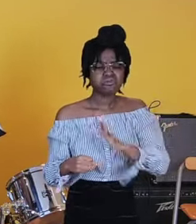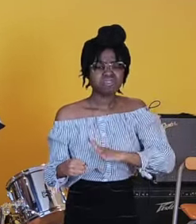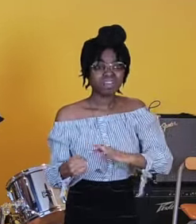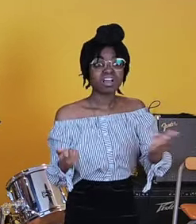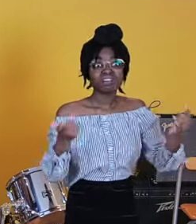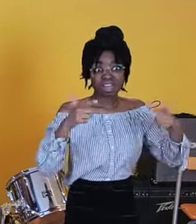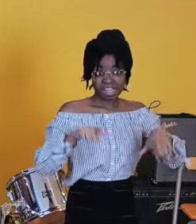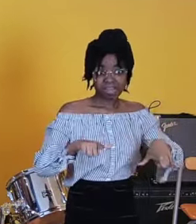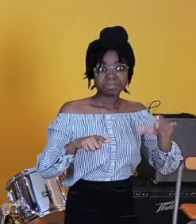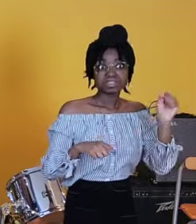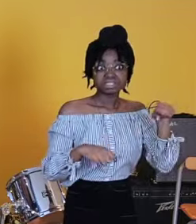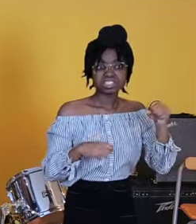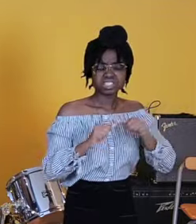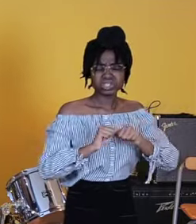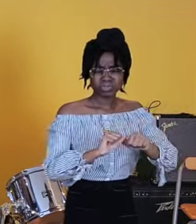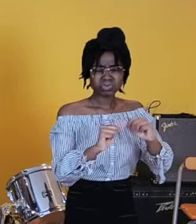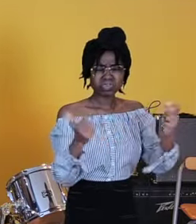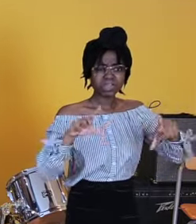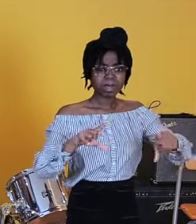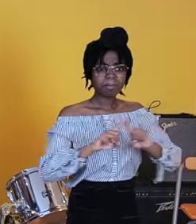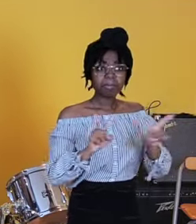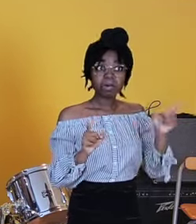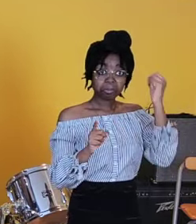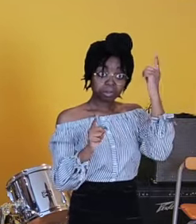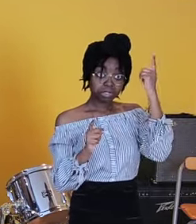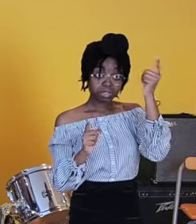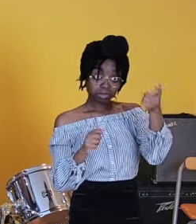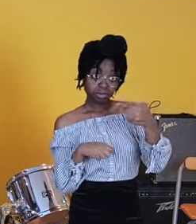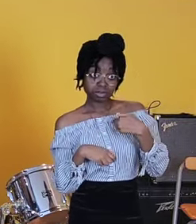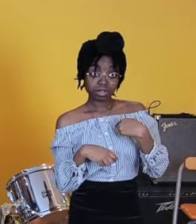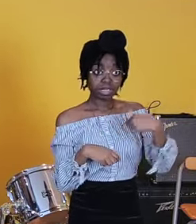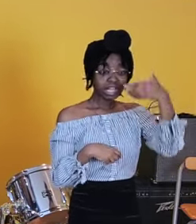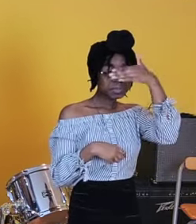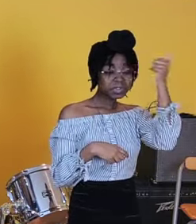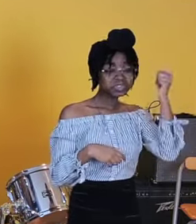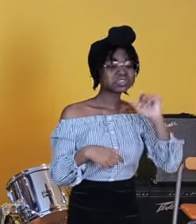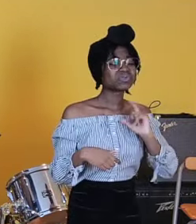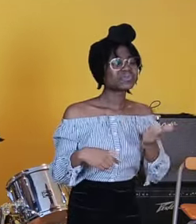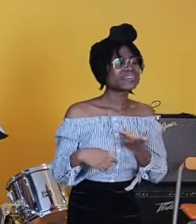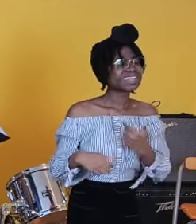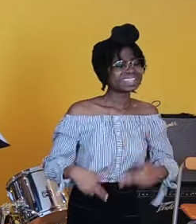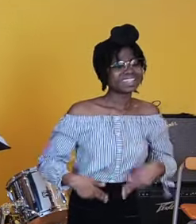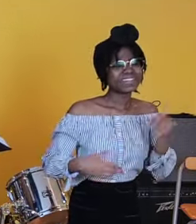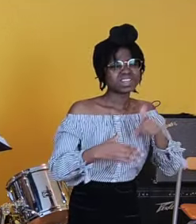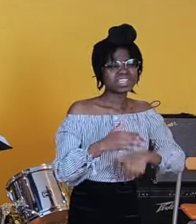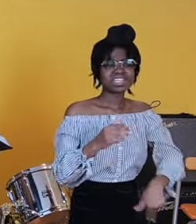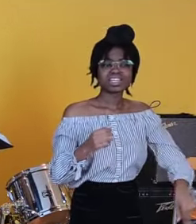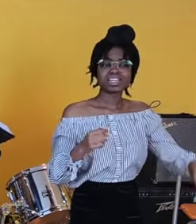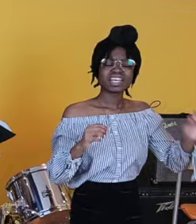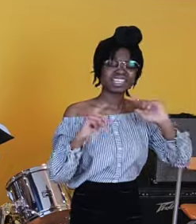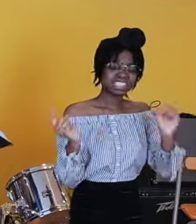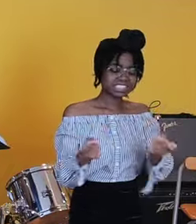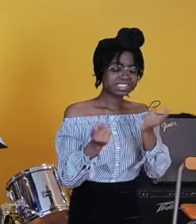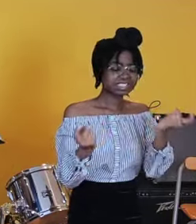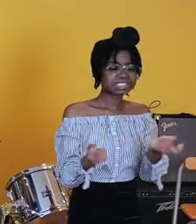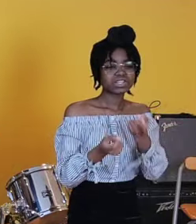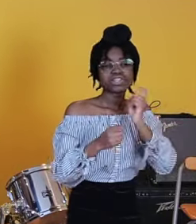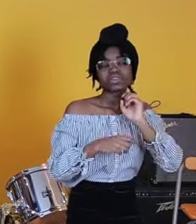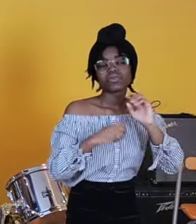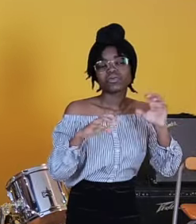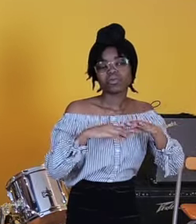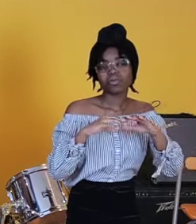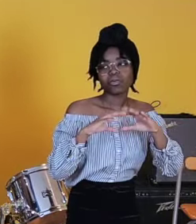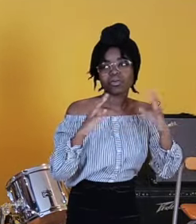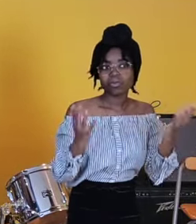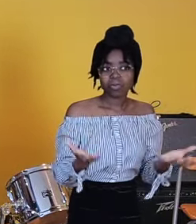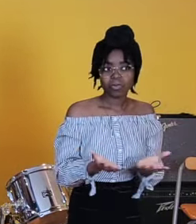it continues to happen, but we understand, you and I, we understand it's because we live in the fallen world. But we will agree, you